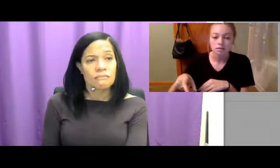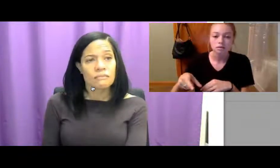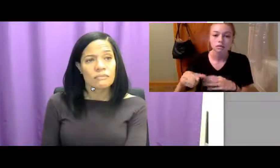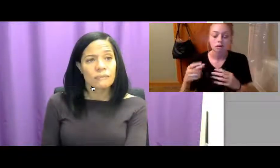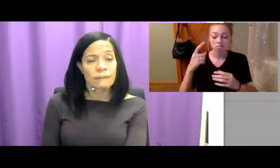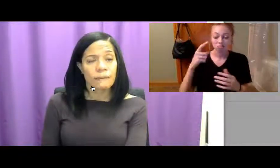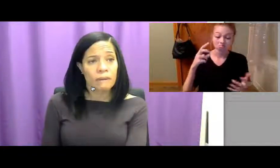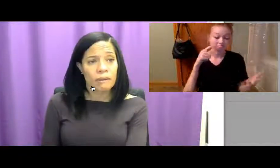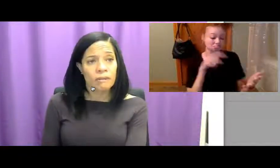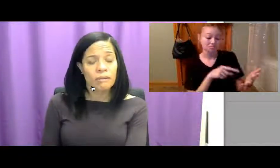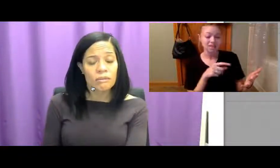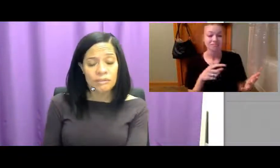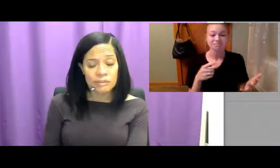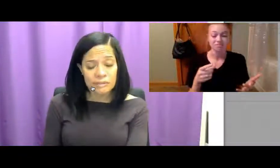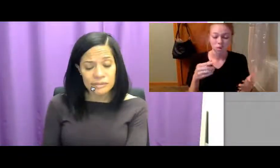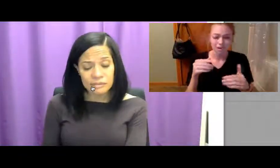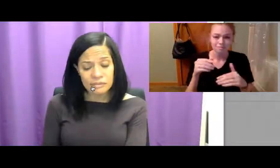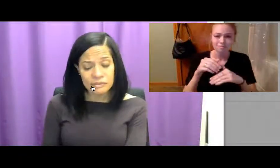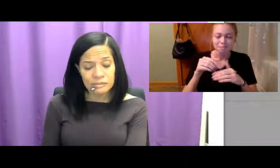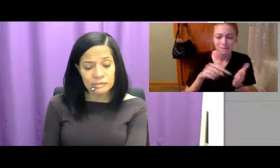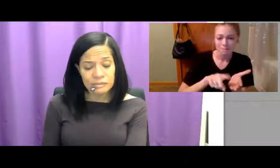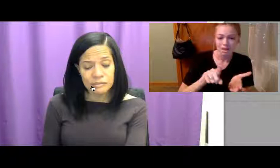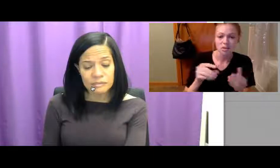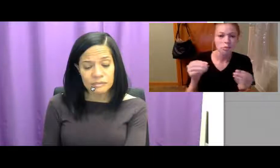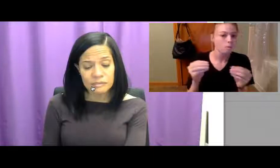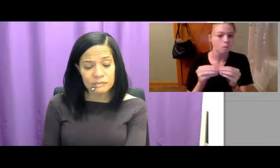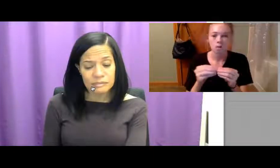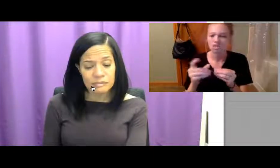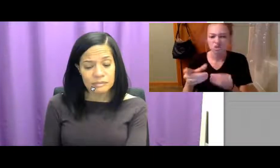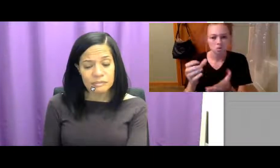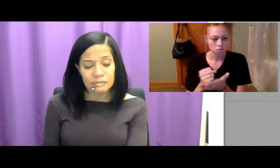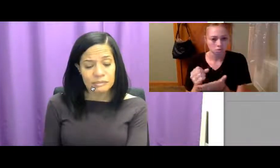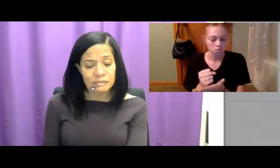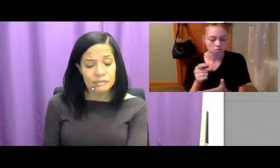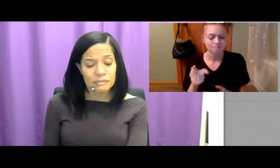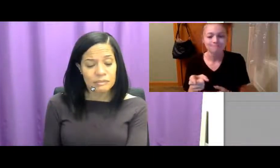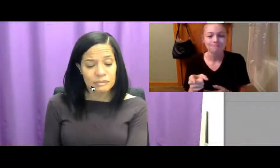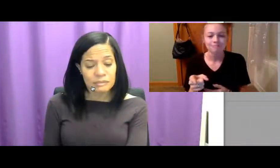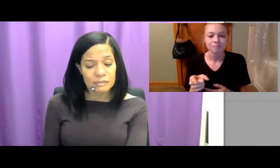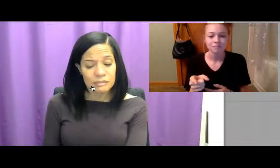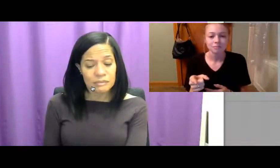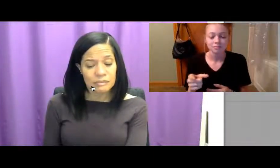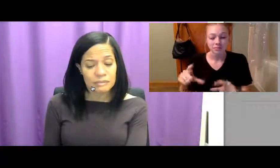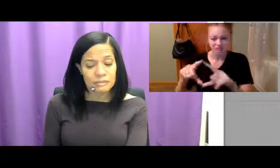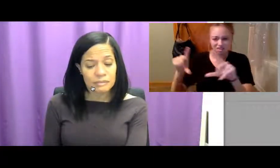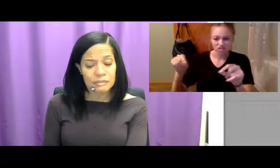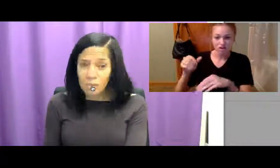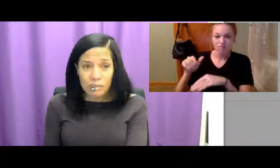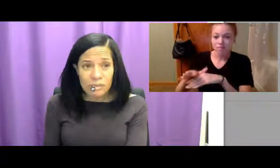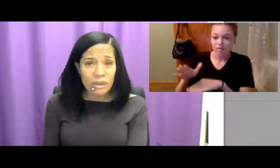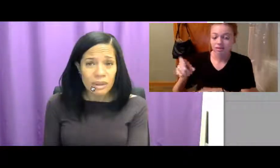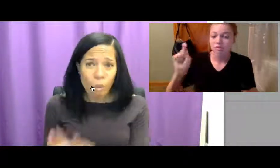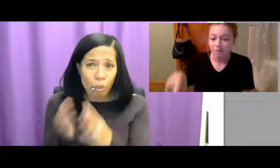$107.50. So it's really important that you turn in that information from work every month.